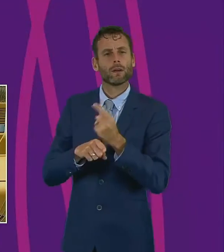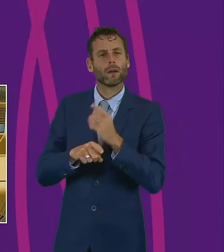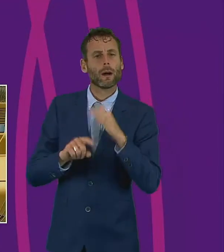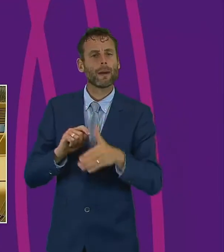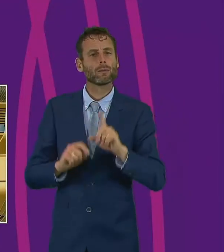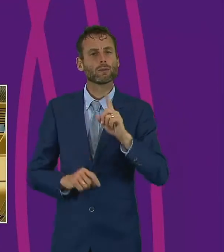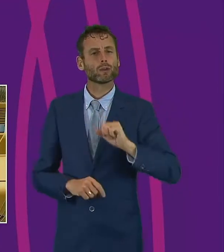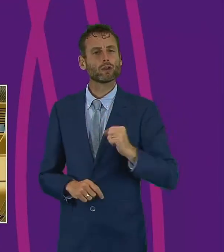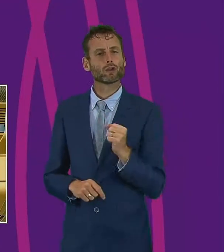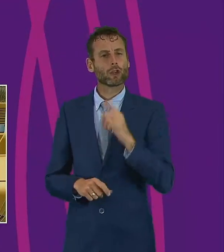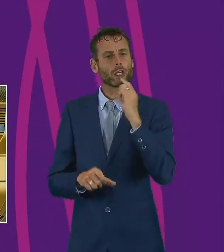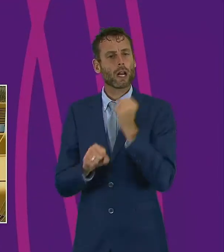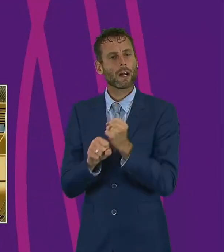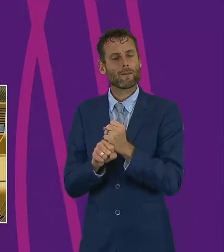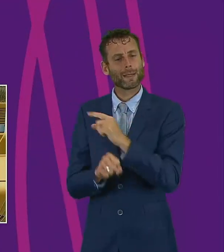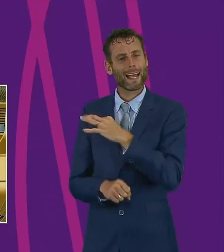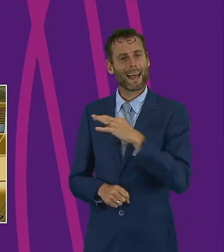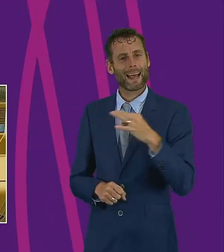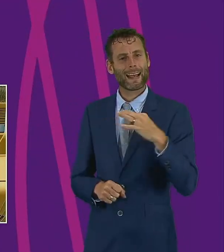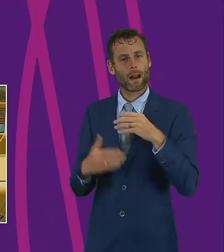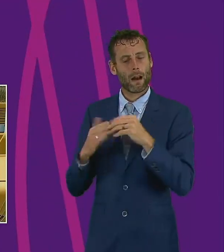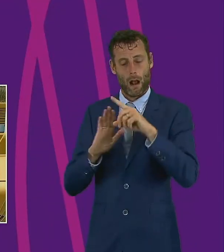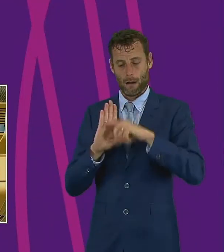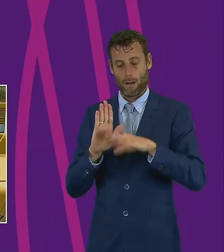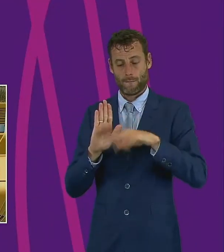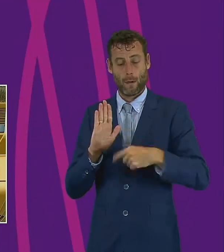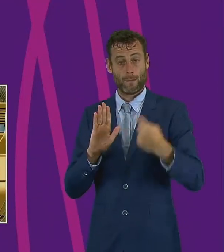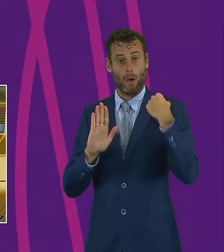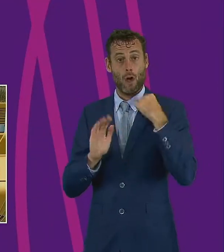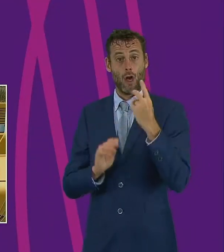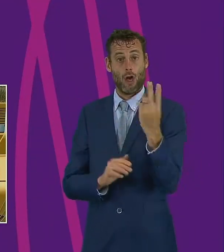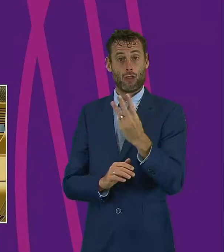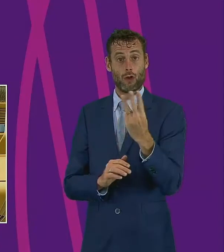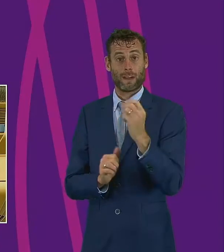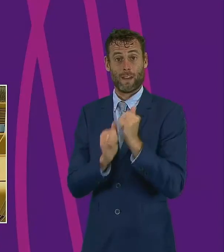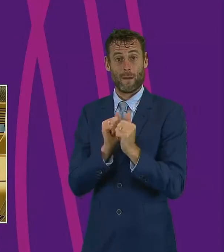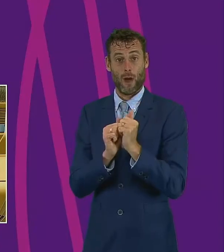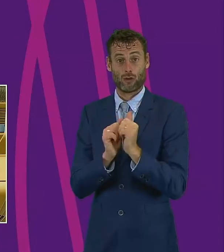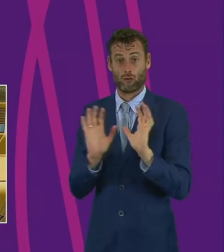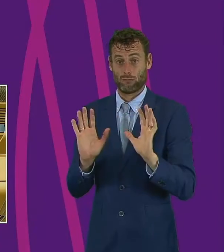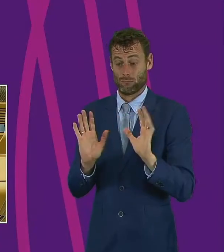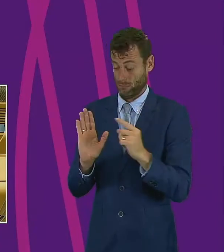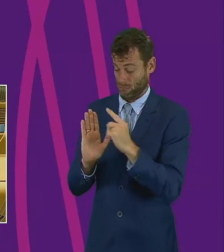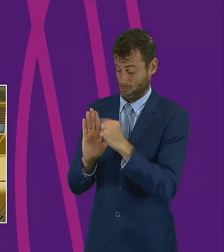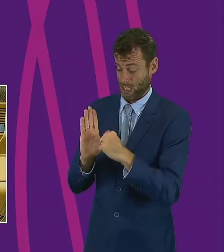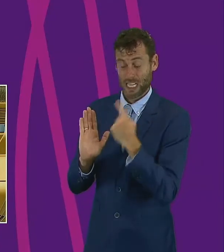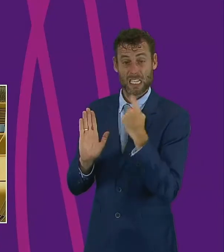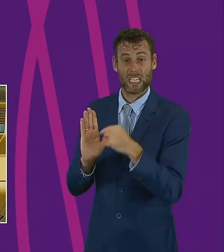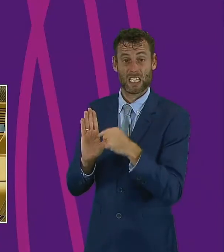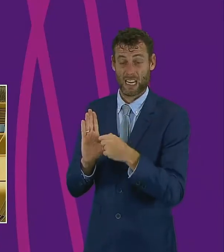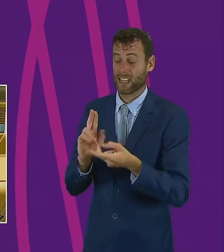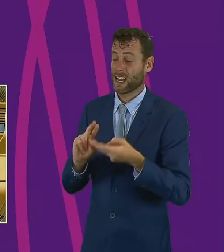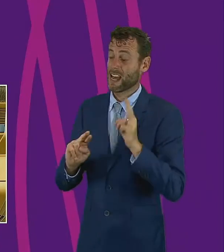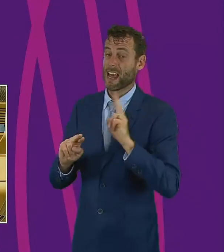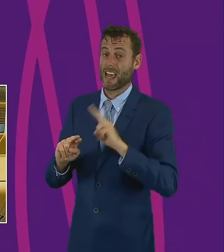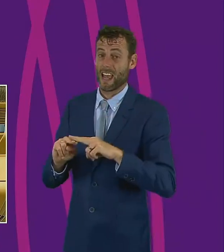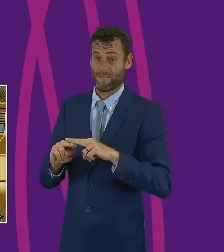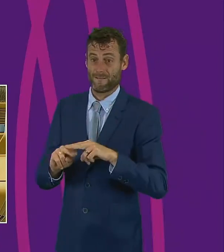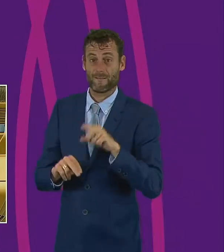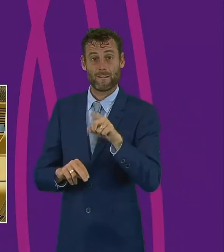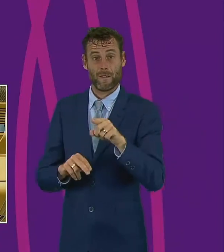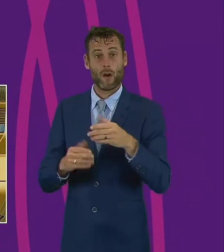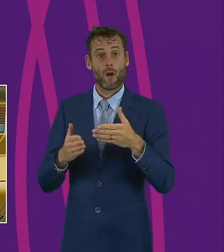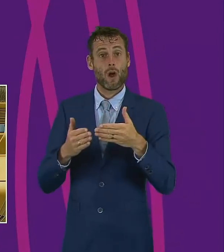Scottish Government clinical guidance from the 13th of March, and it says there quite clearly there are situations where long-term care facilities